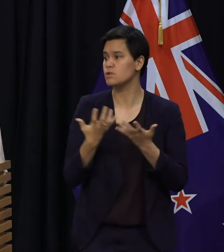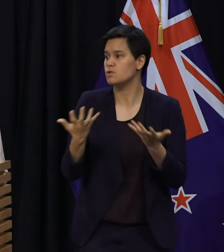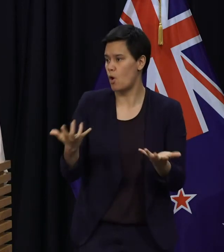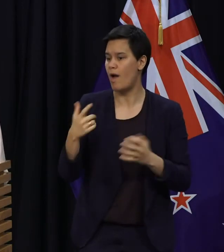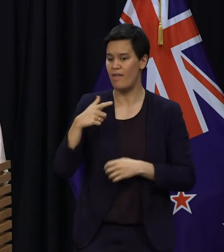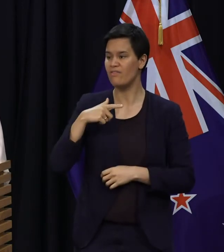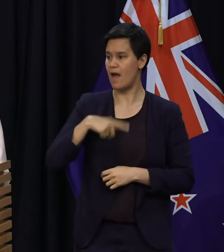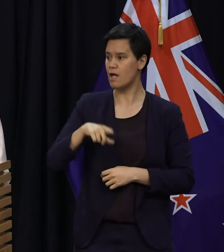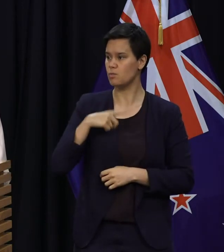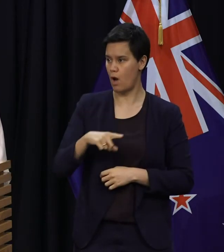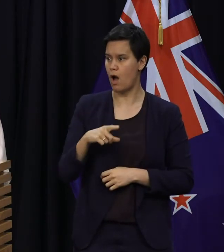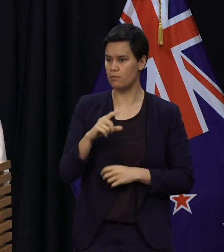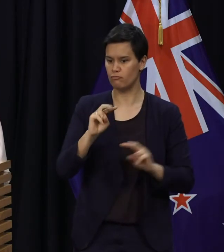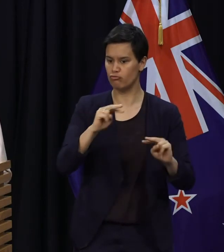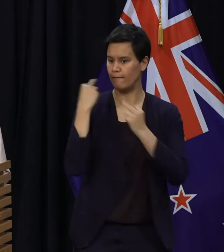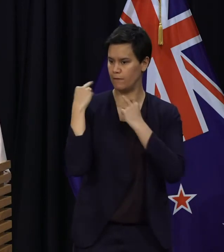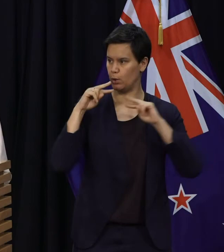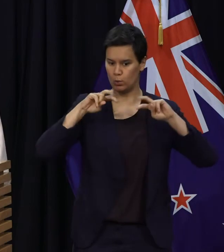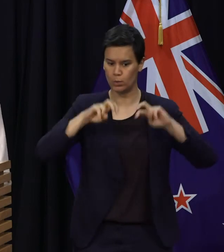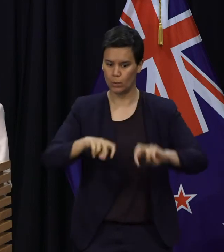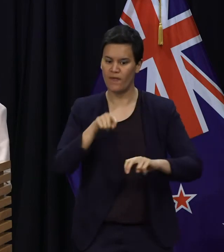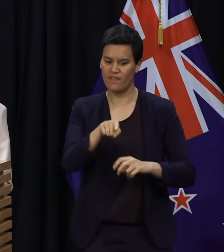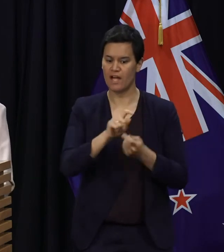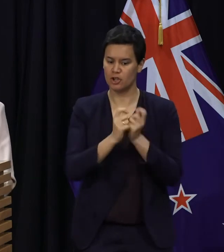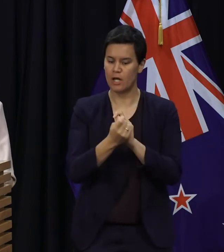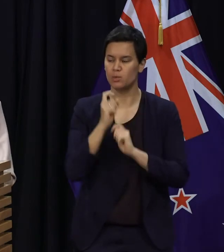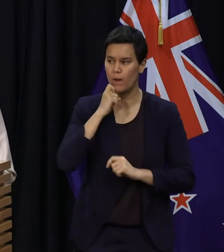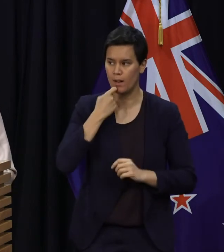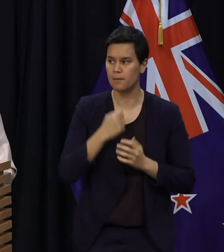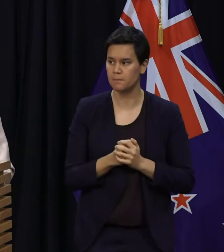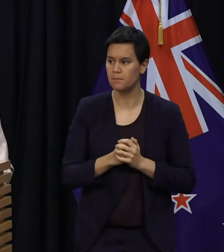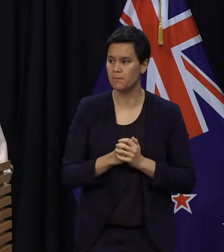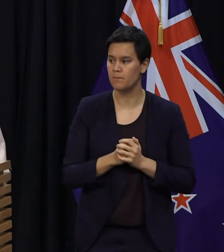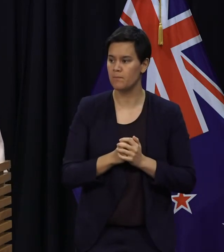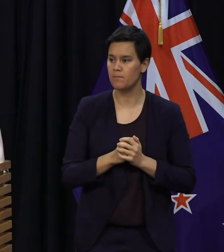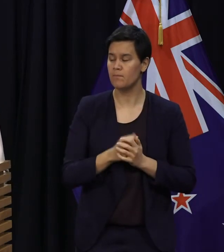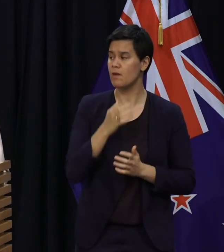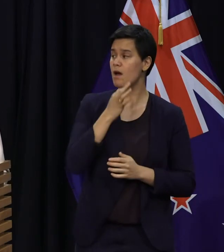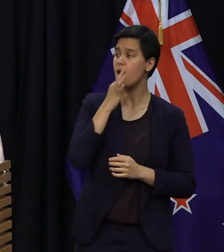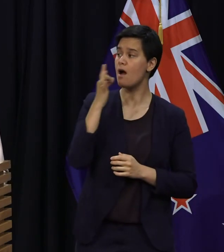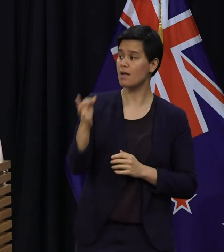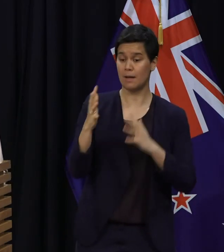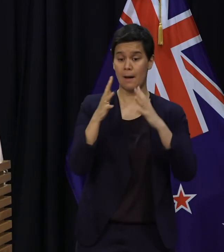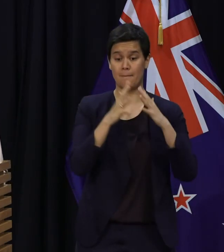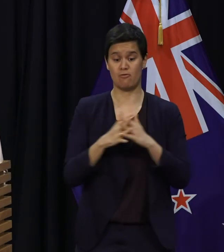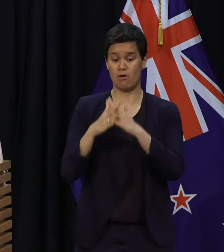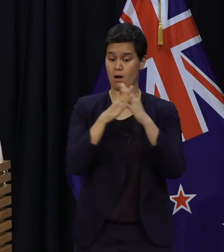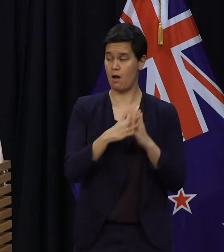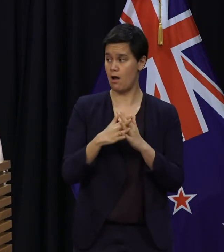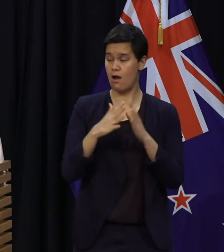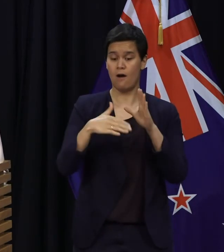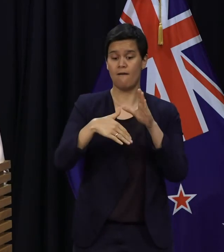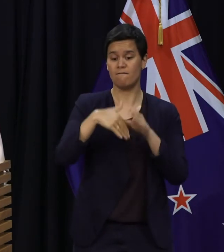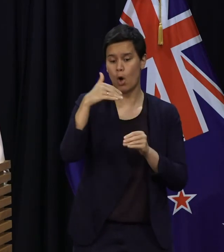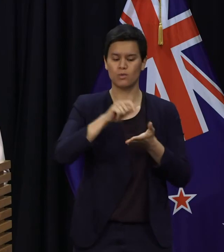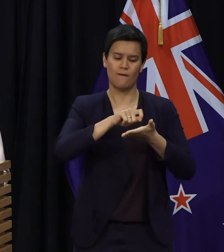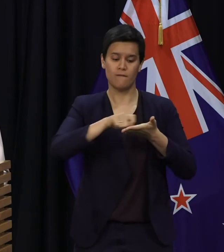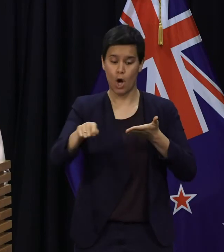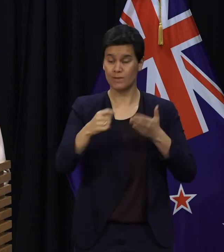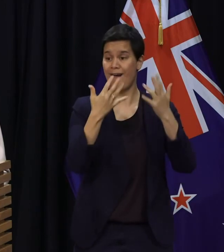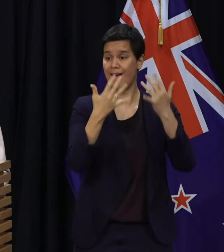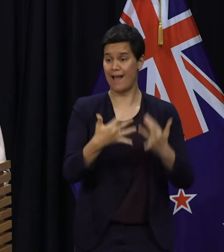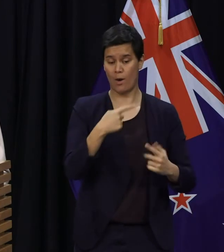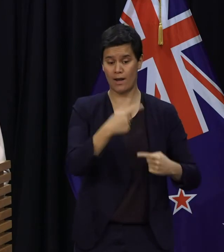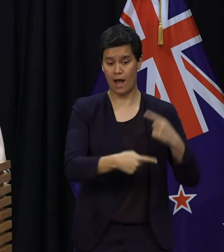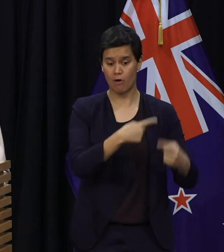That's why we've said we do wish to look into that. Yes. In the United States, although votes were still being counted, the president has asked or